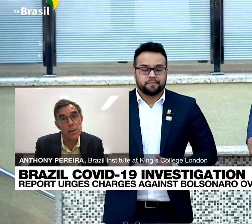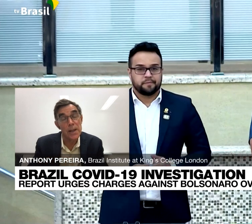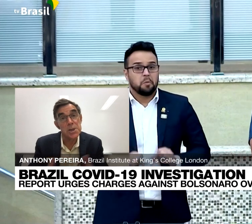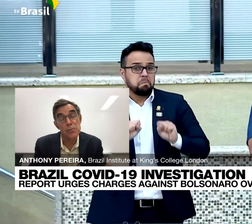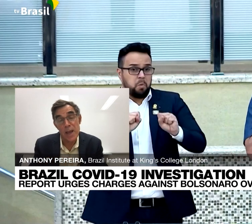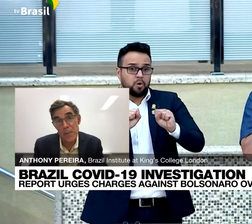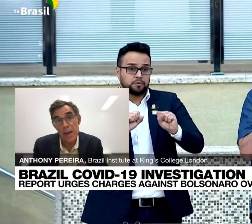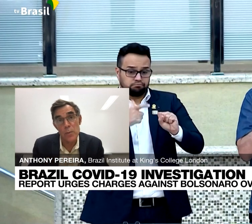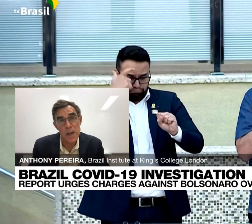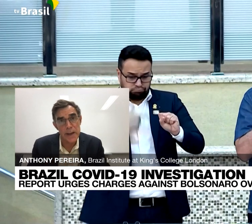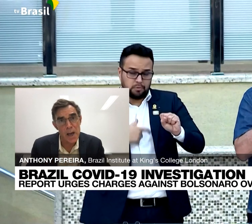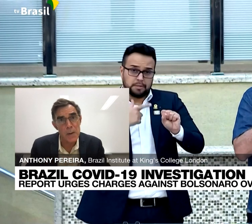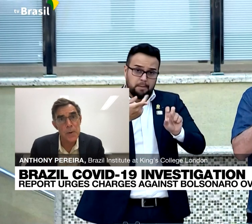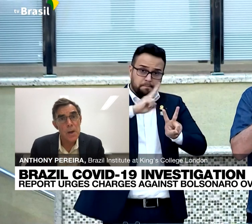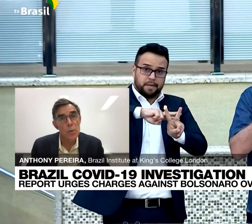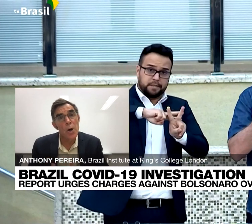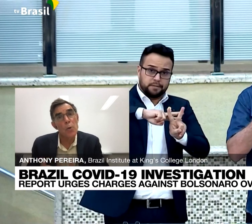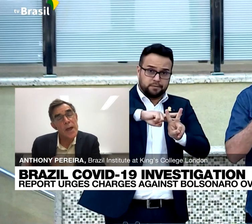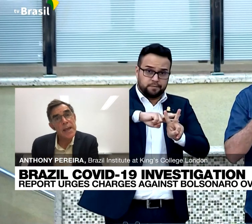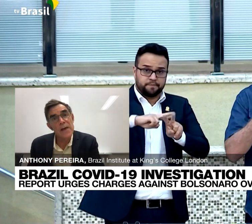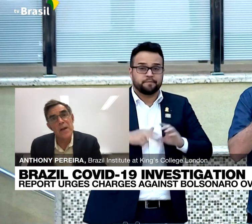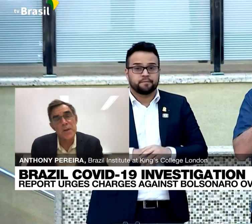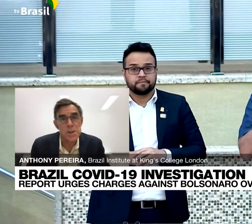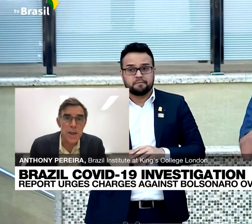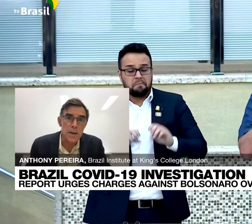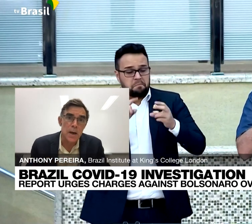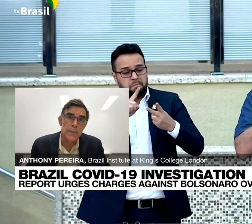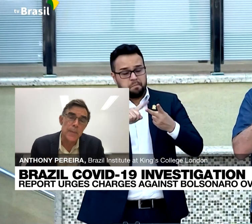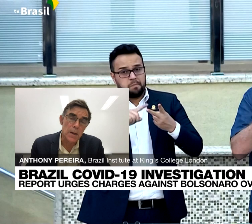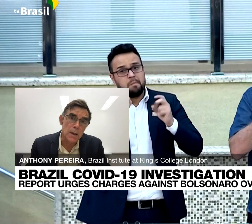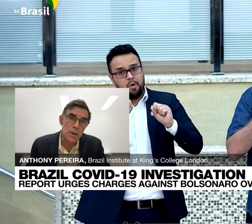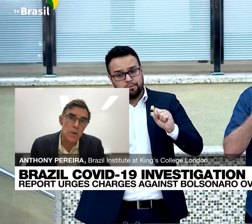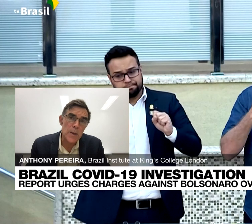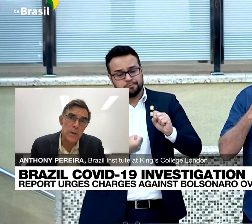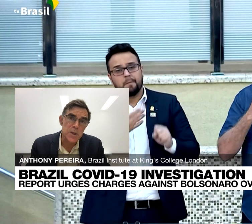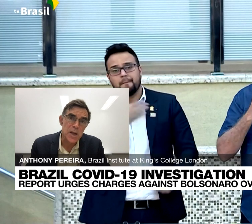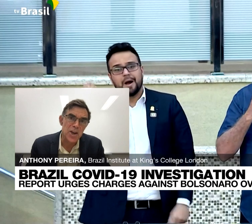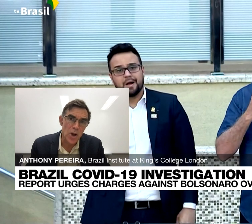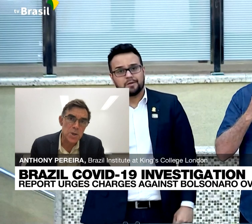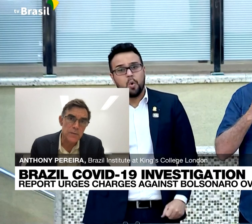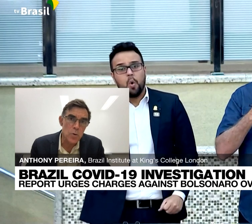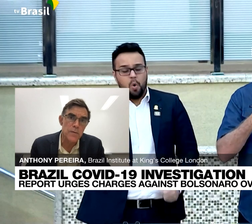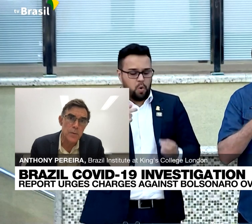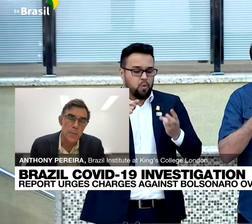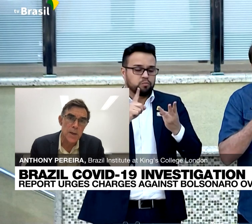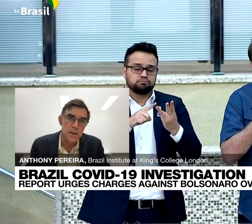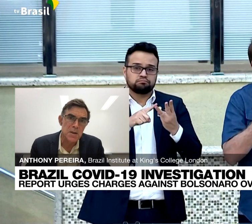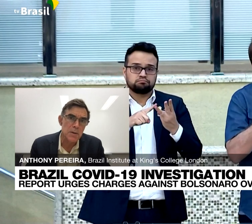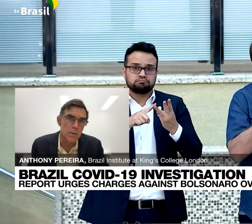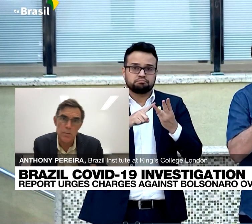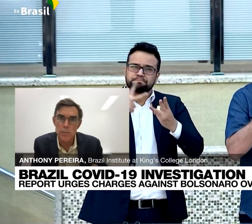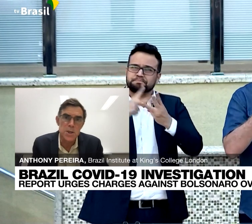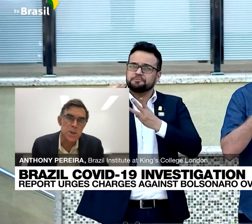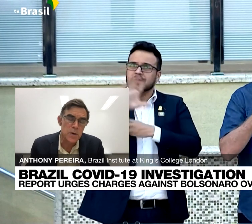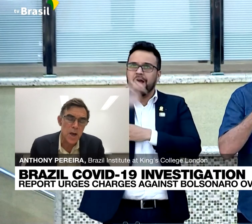presidential election campaign will be heating up. We already have evidence that a lot of people have decided not to vote for the president.